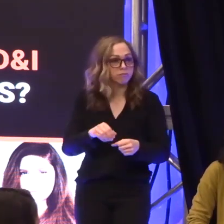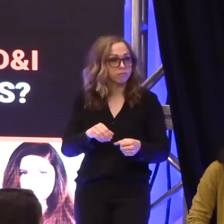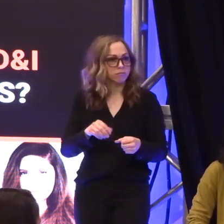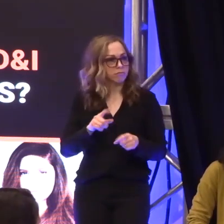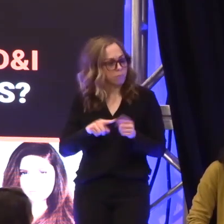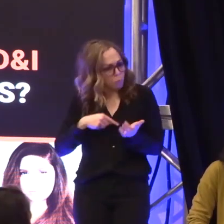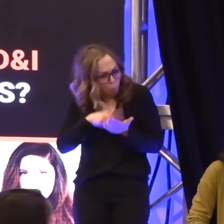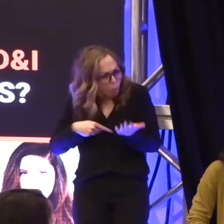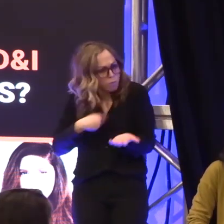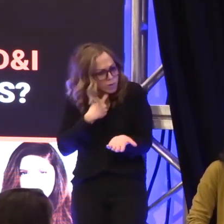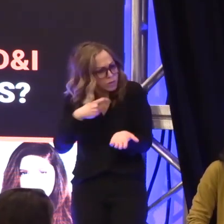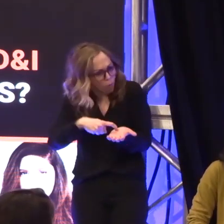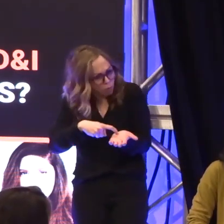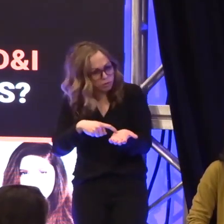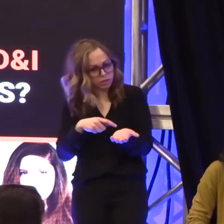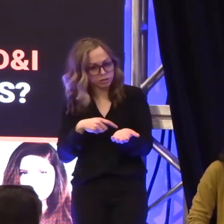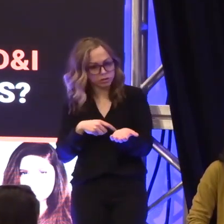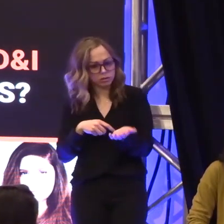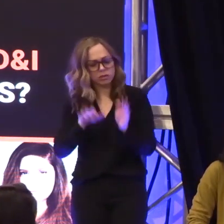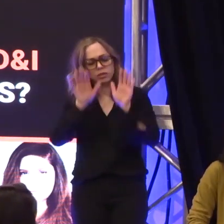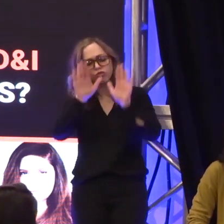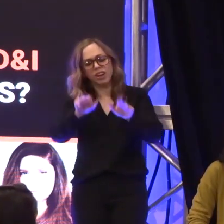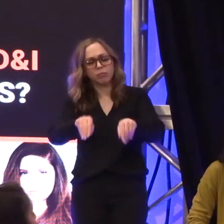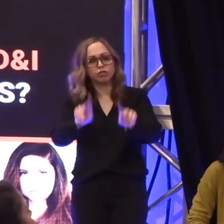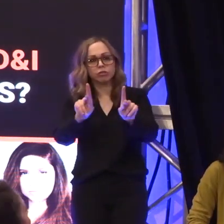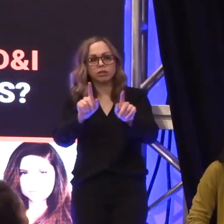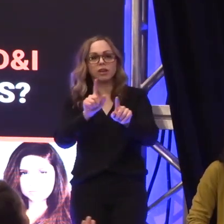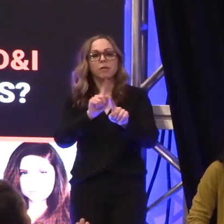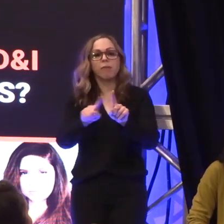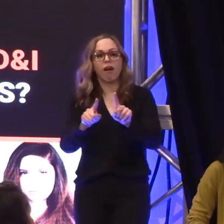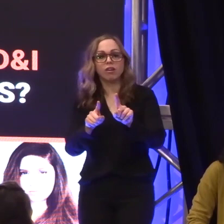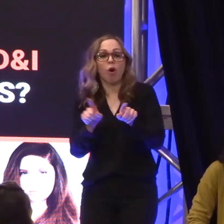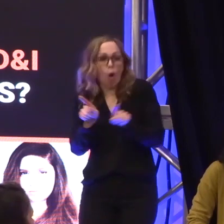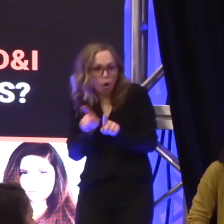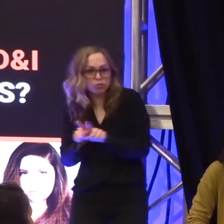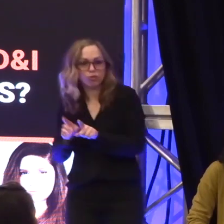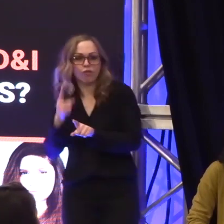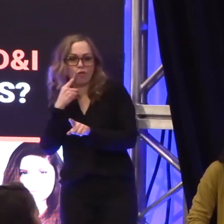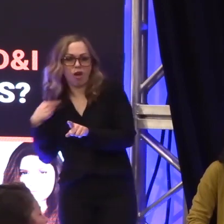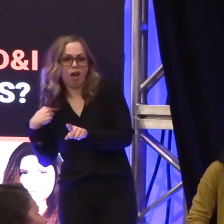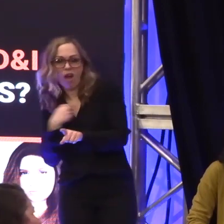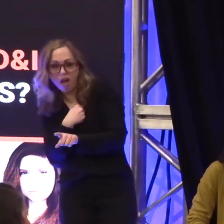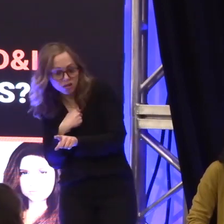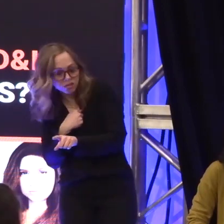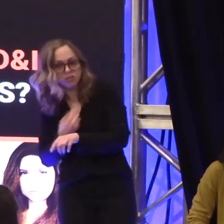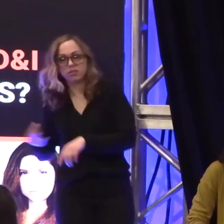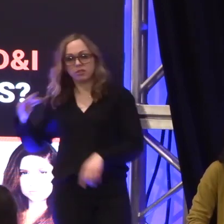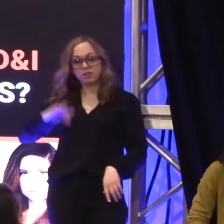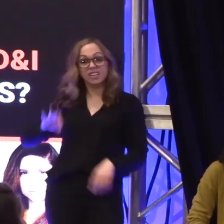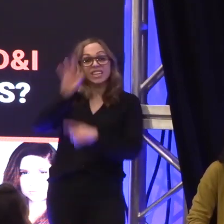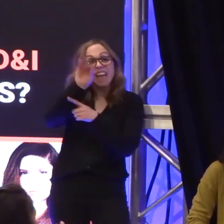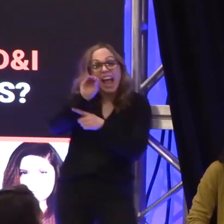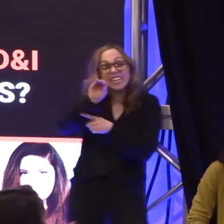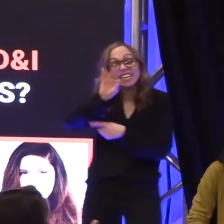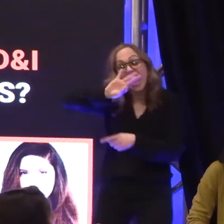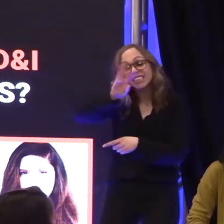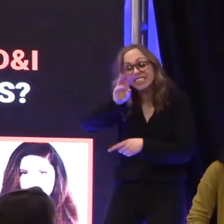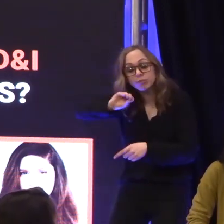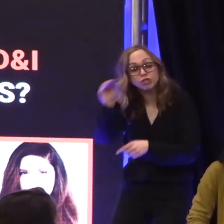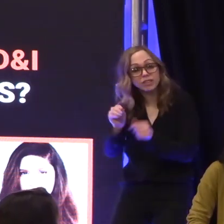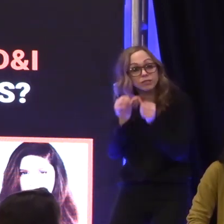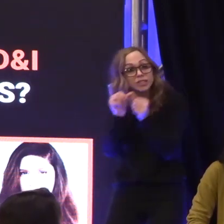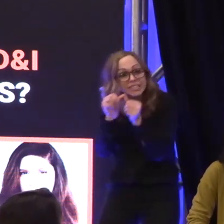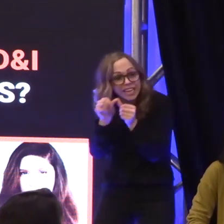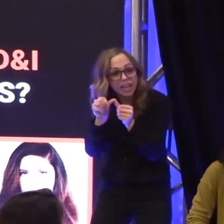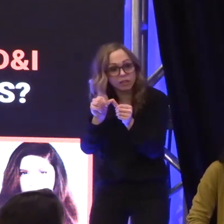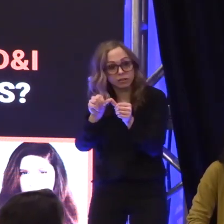we're finding is great opportunity for them, but what an asset for us. They have 96% retention at Adobe. The